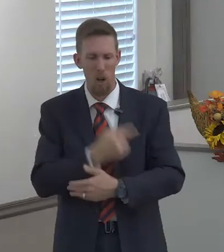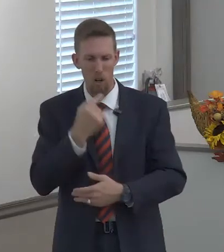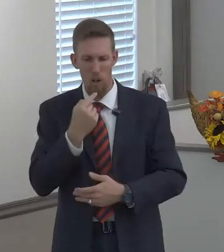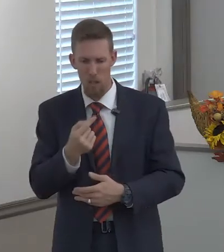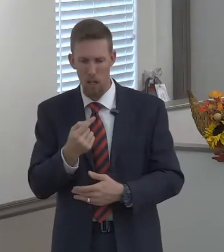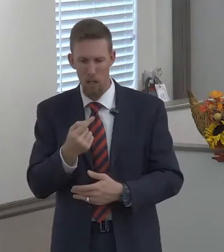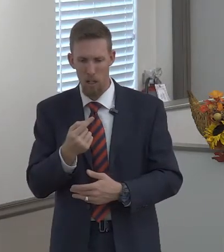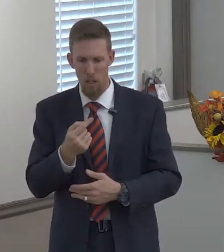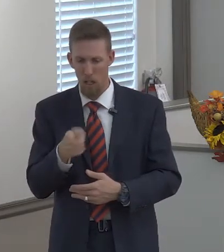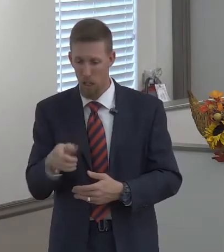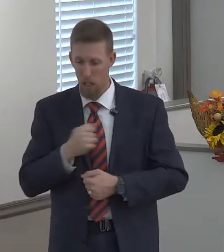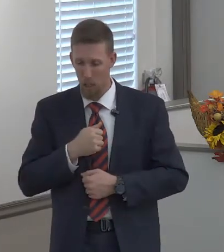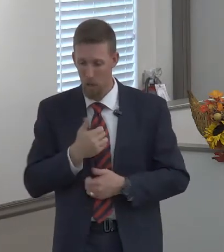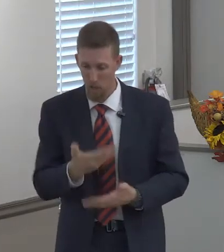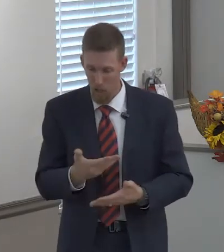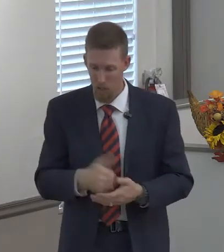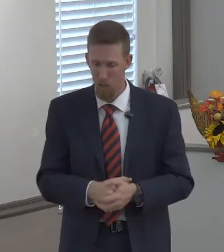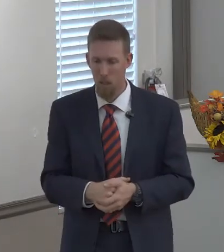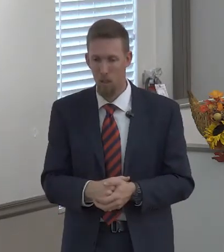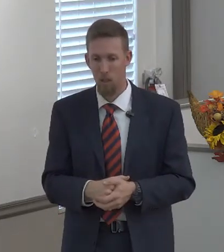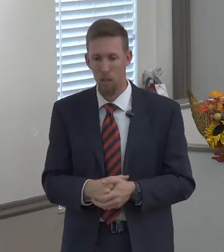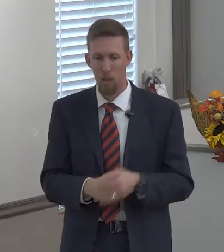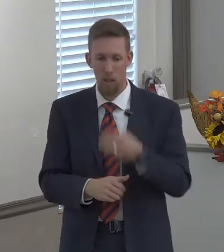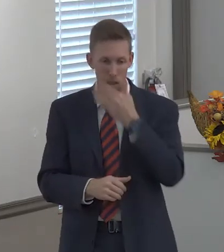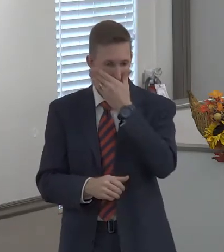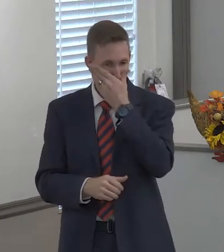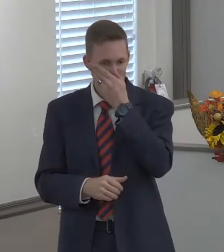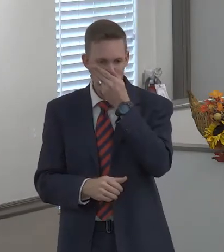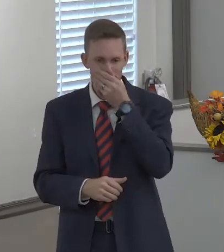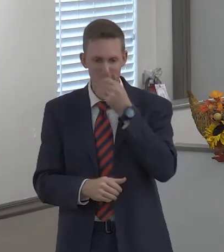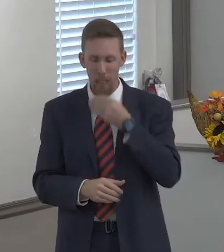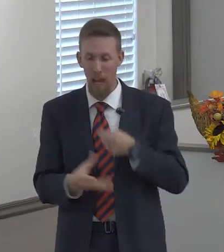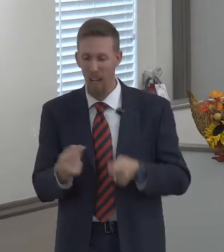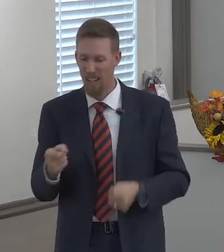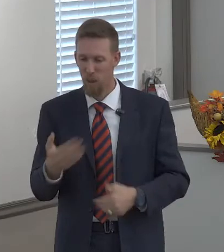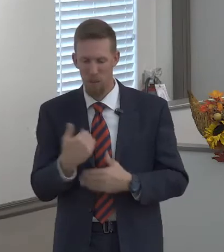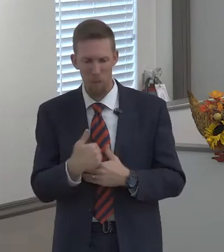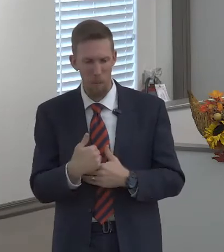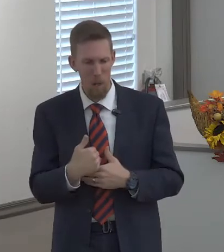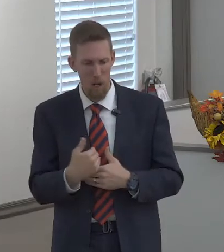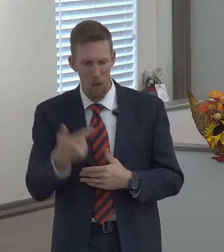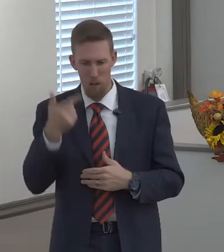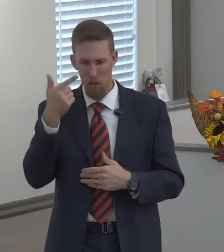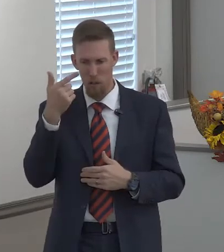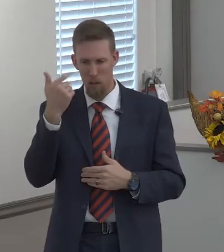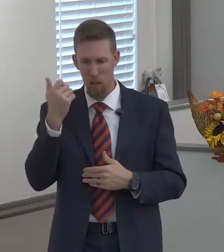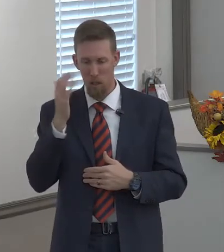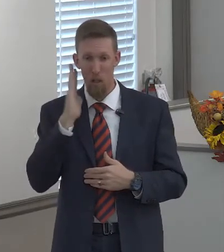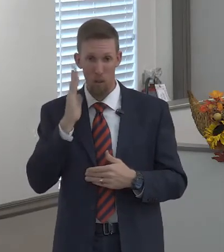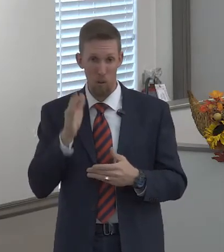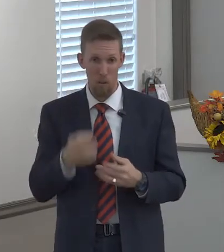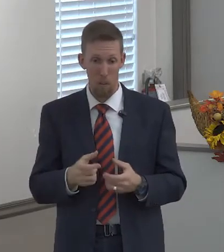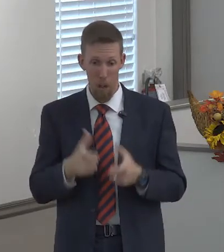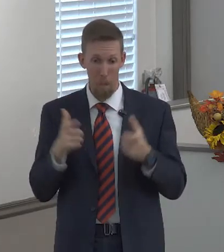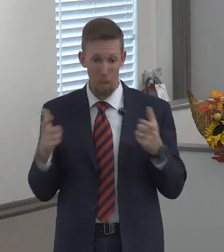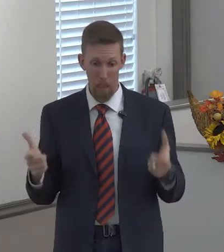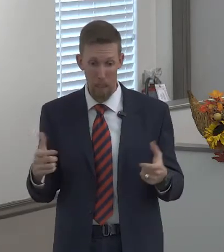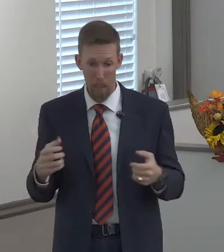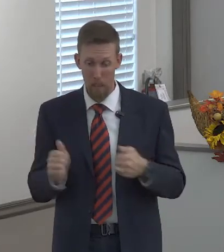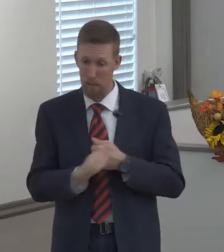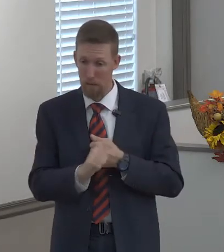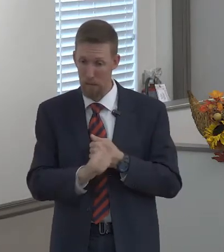And that was before his surgery on Tuesday. On Sunday, he preached Sunday morning, Sunday